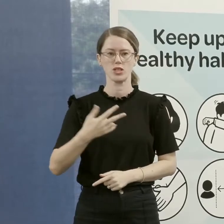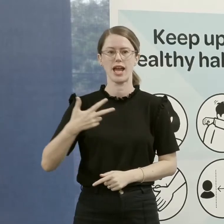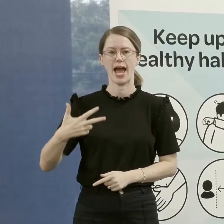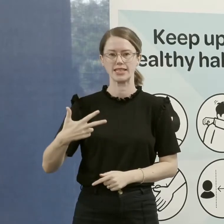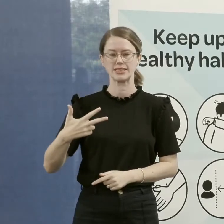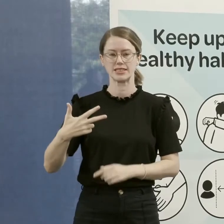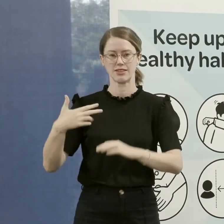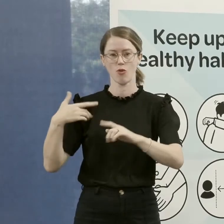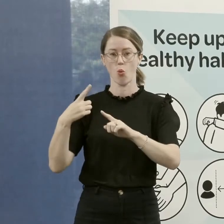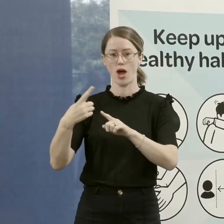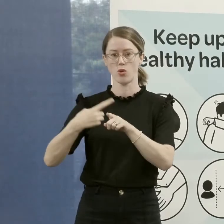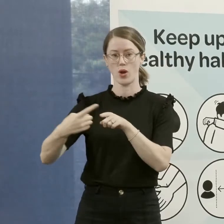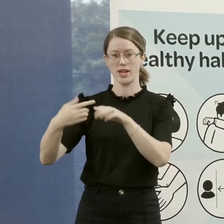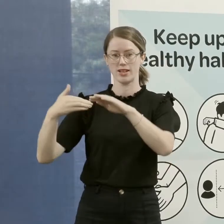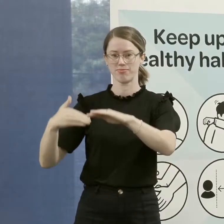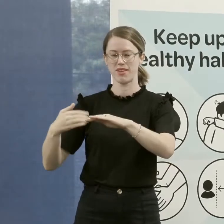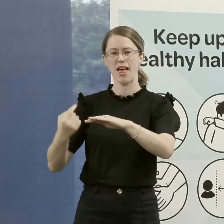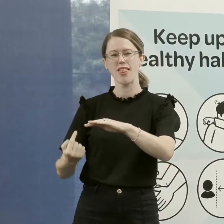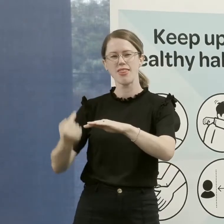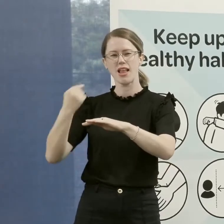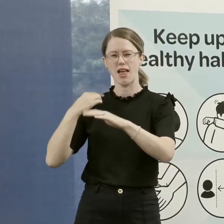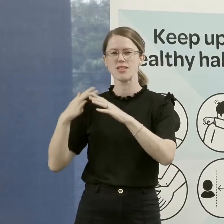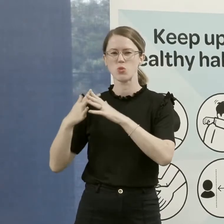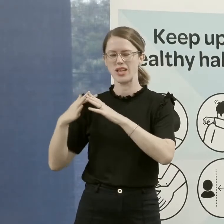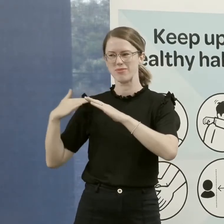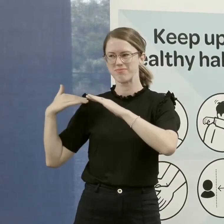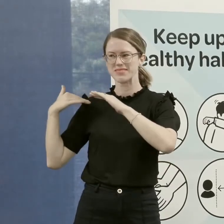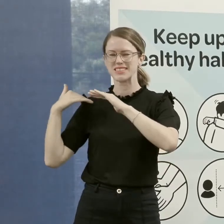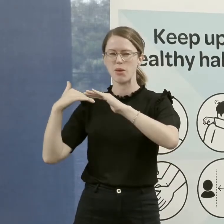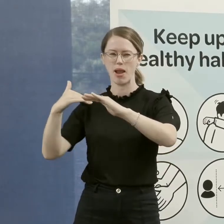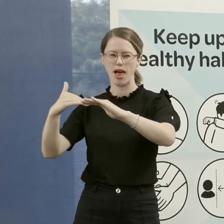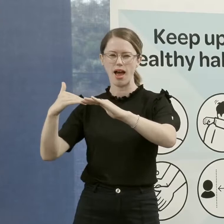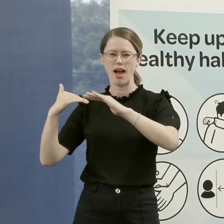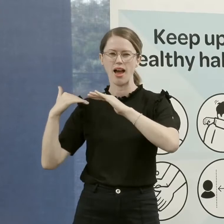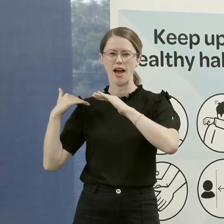7,548, very similar to what it was last Friday,